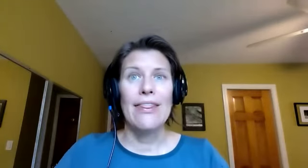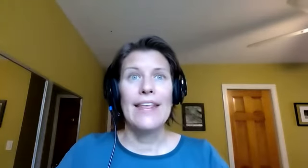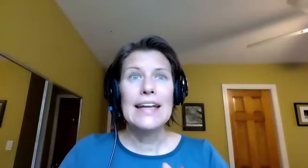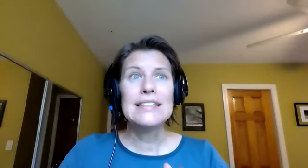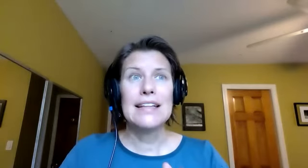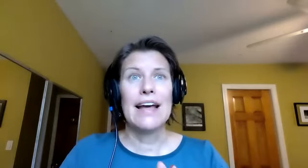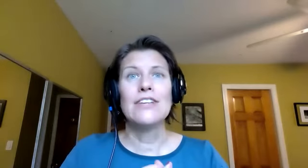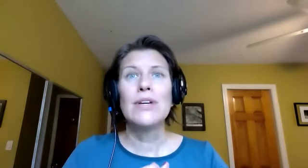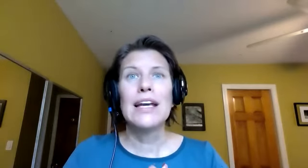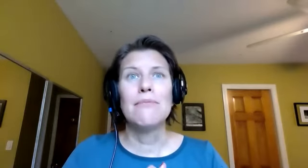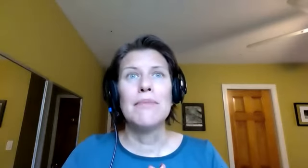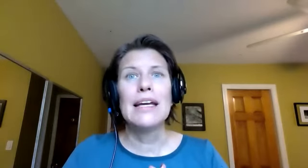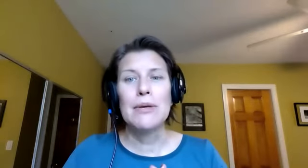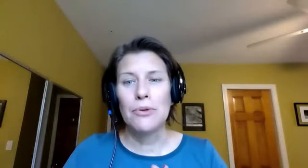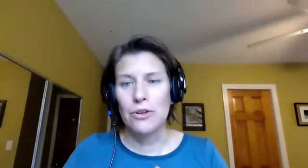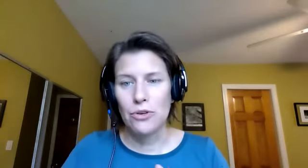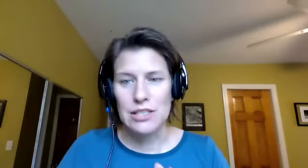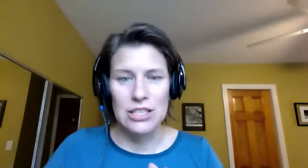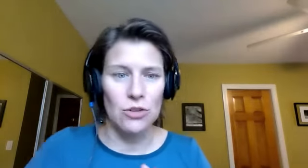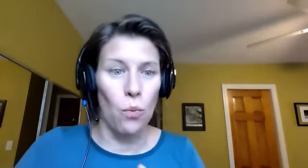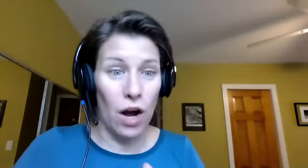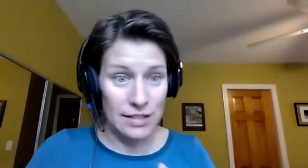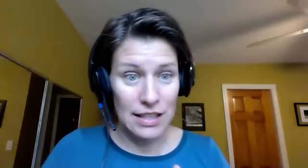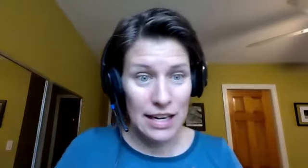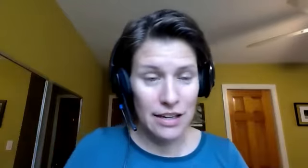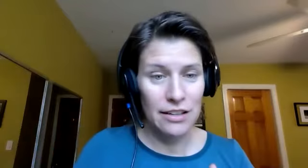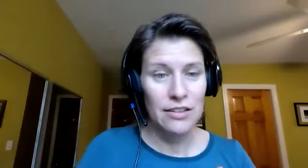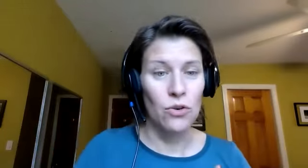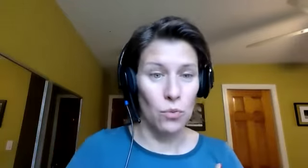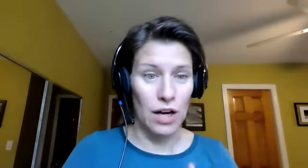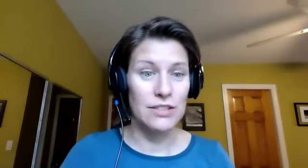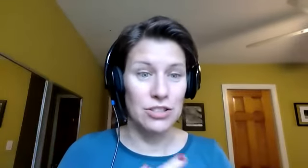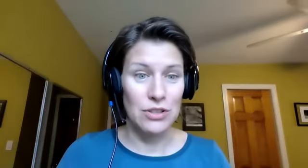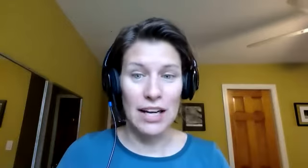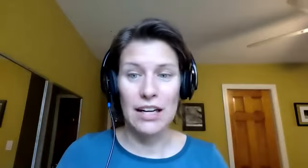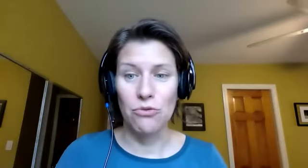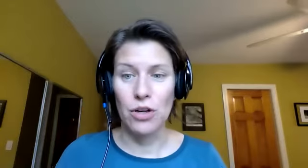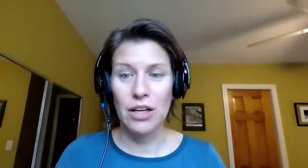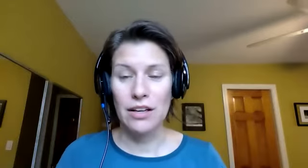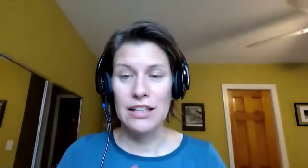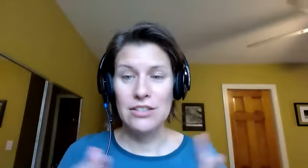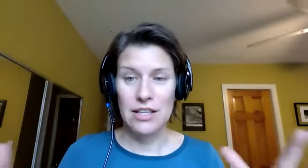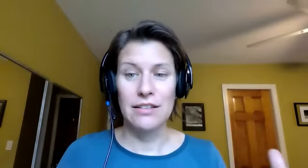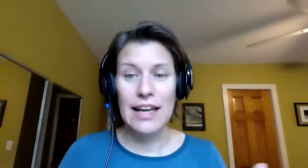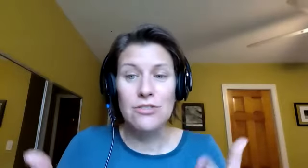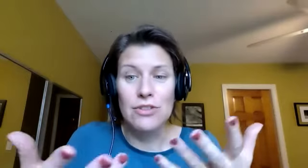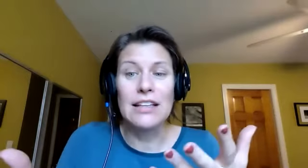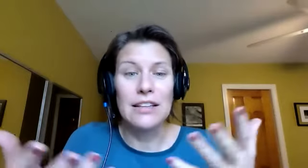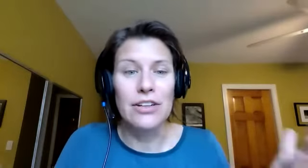they did that. You can't make people in an organization want to care or want to do that kind of work. They, they literally